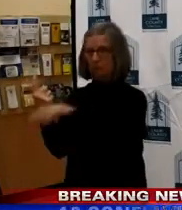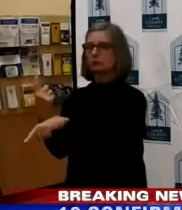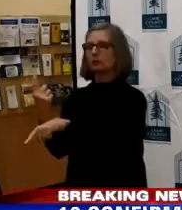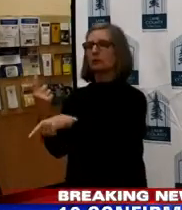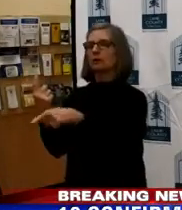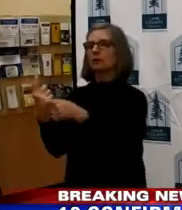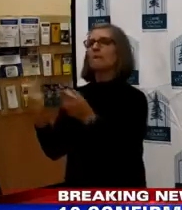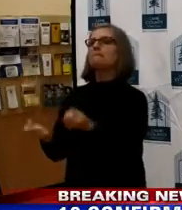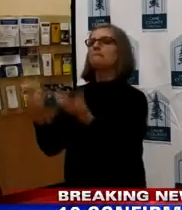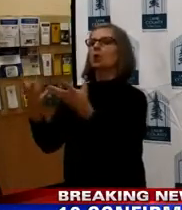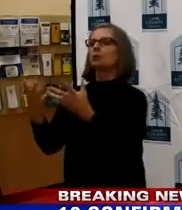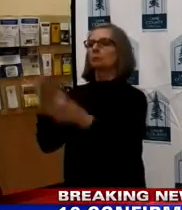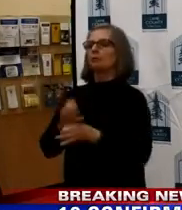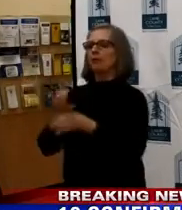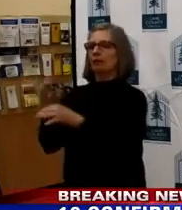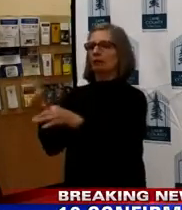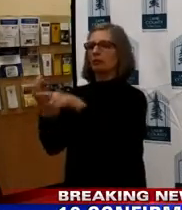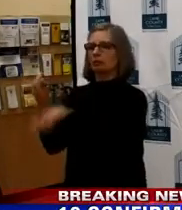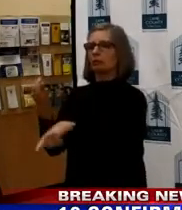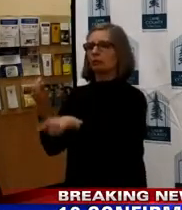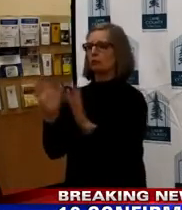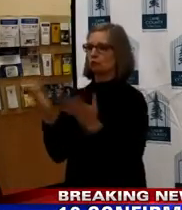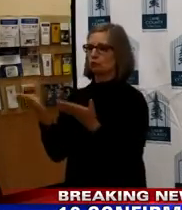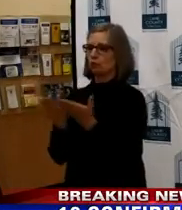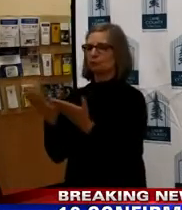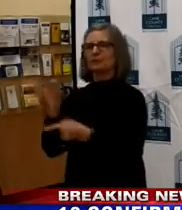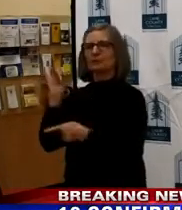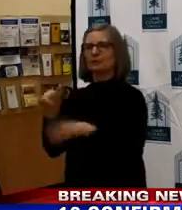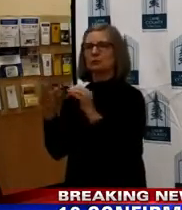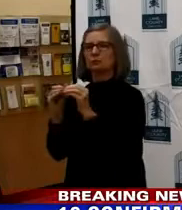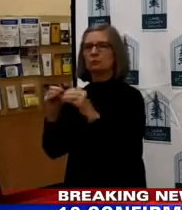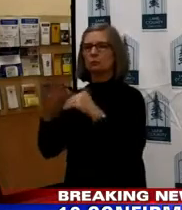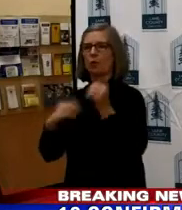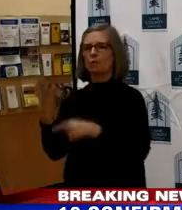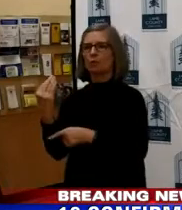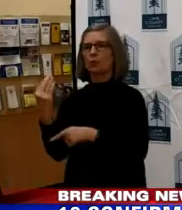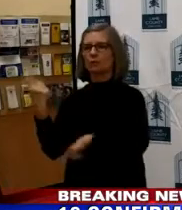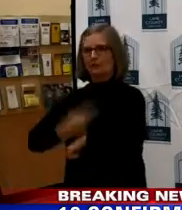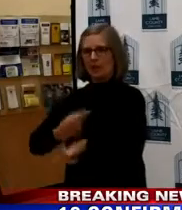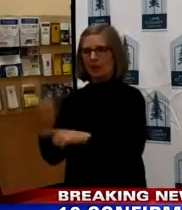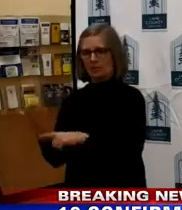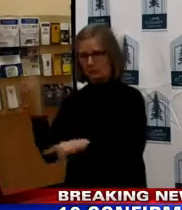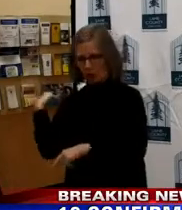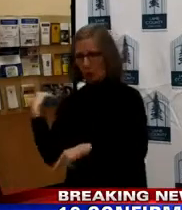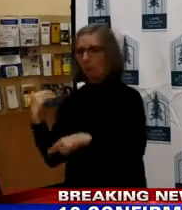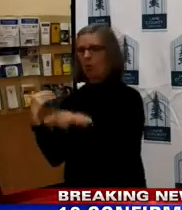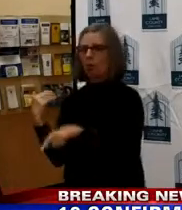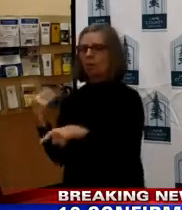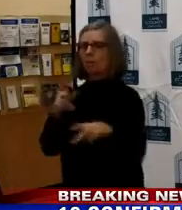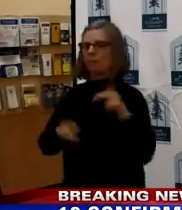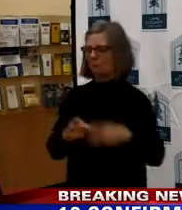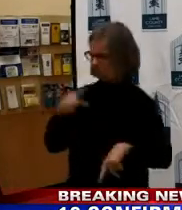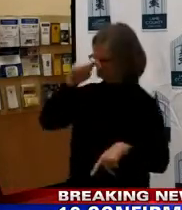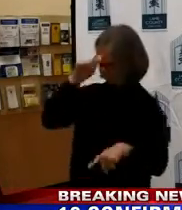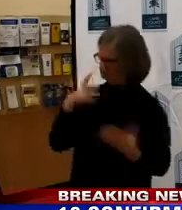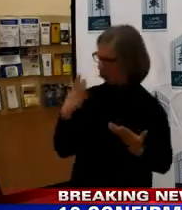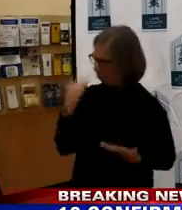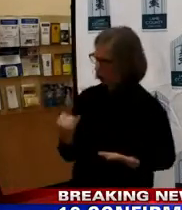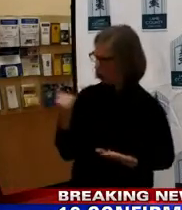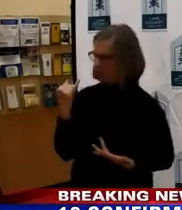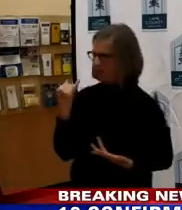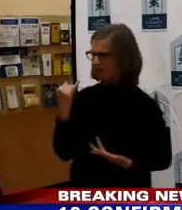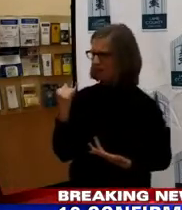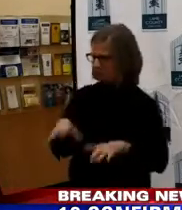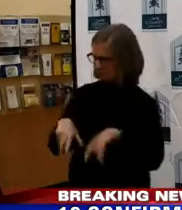ago. So a lot of folks asked, why are we making this announcement? Why did it take so long for this announcement to be made?